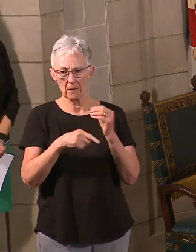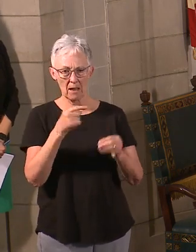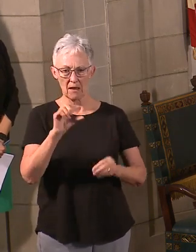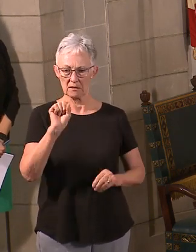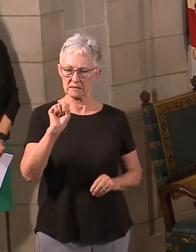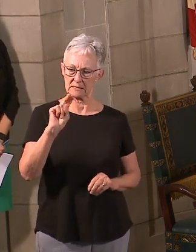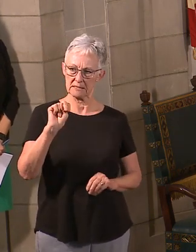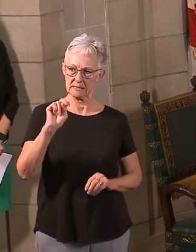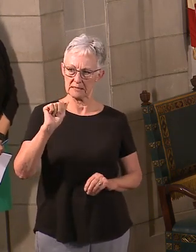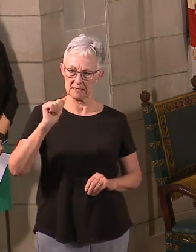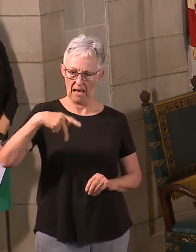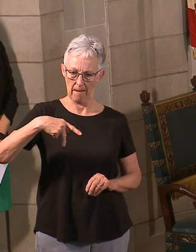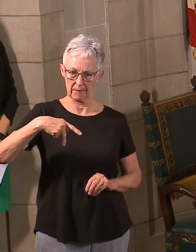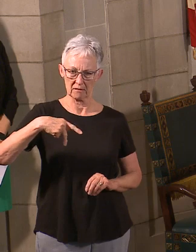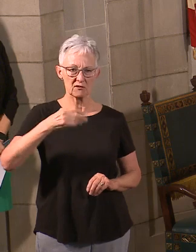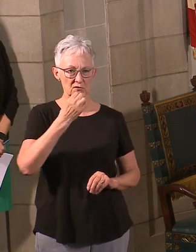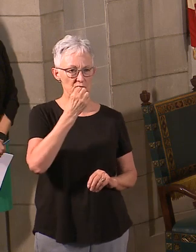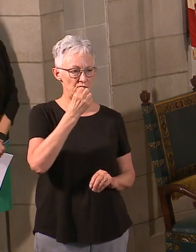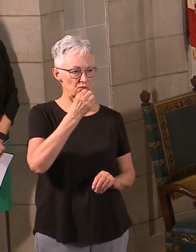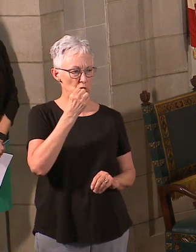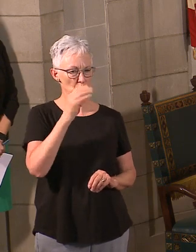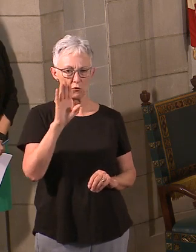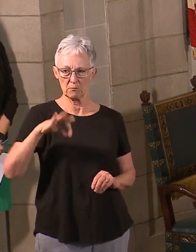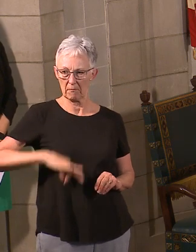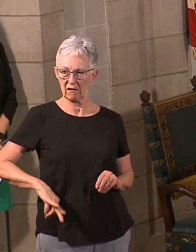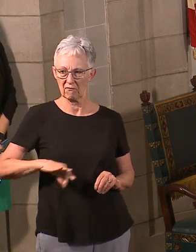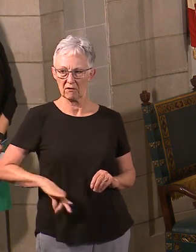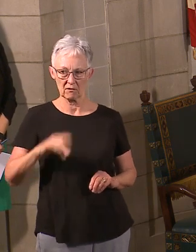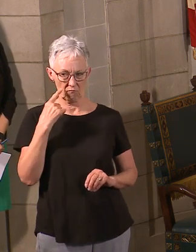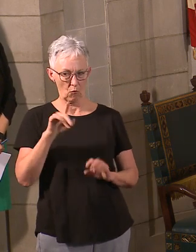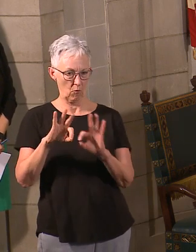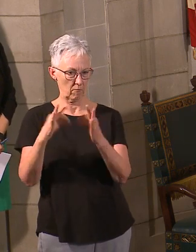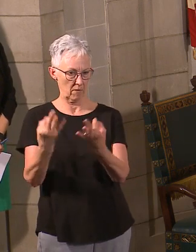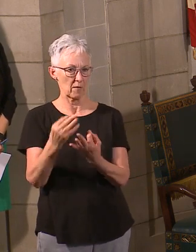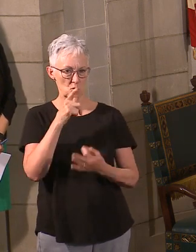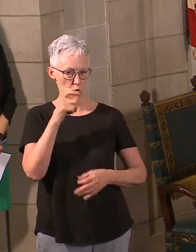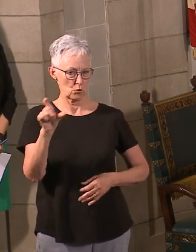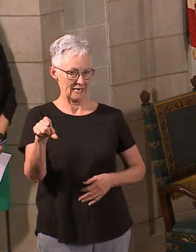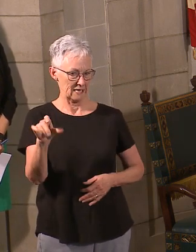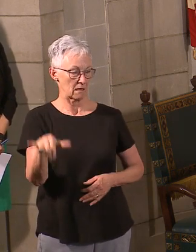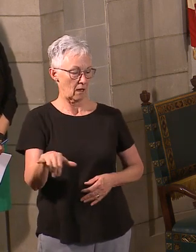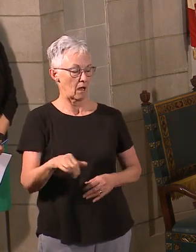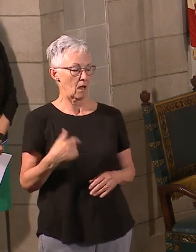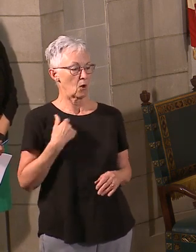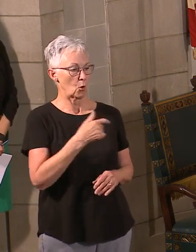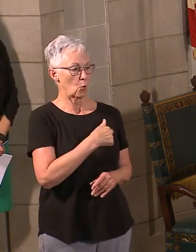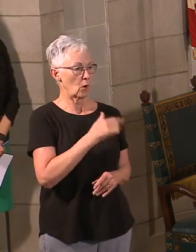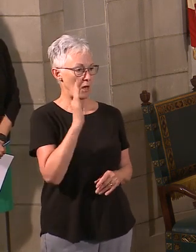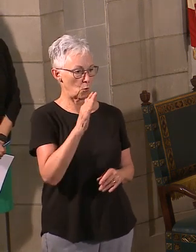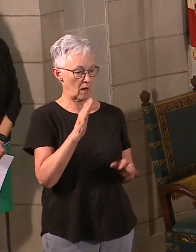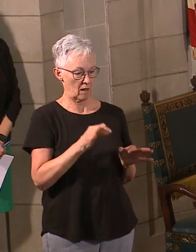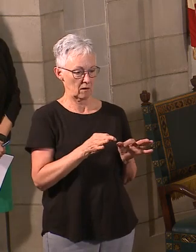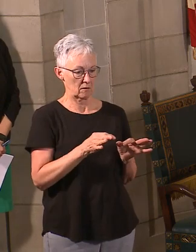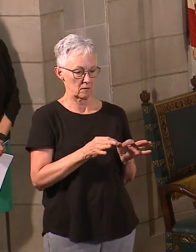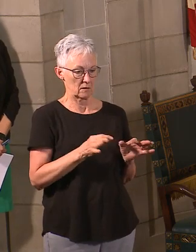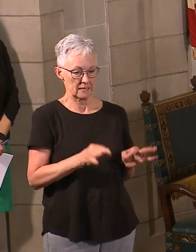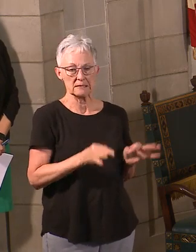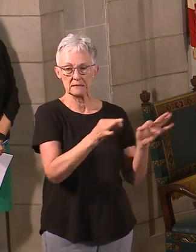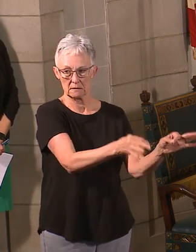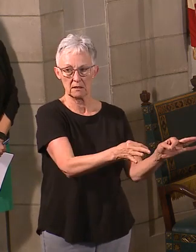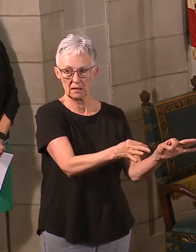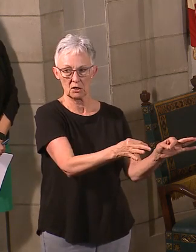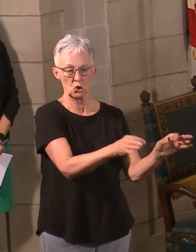programs and what the state is going to be doing. We are going to be extending the certification period for 6 months